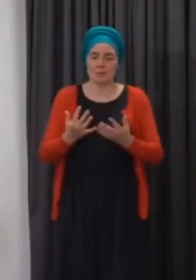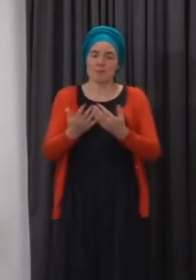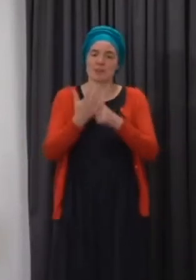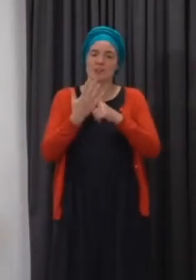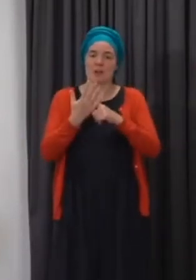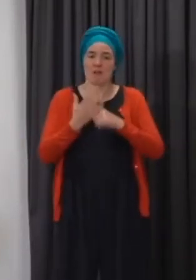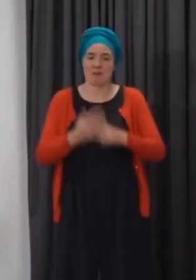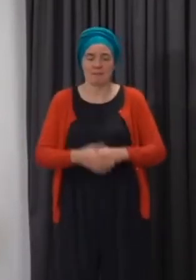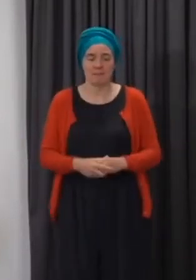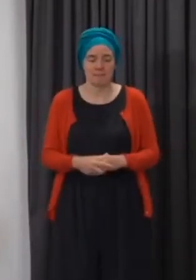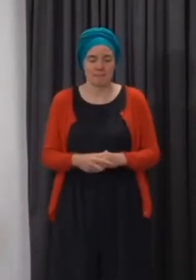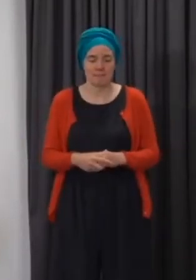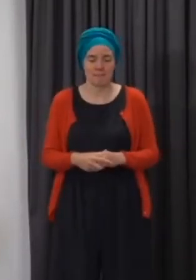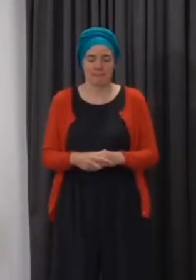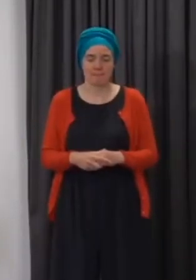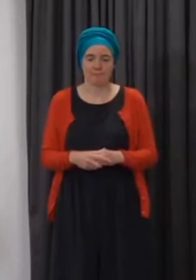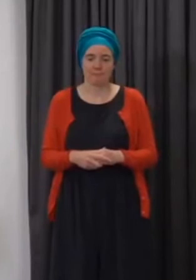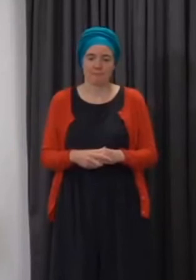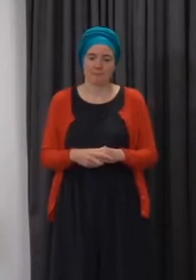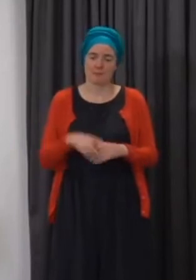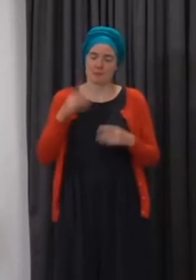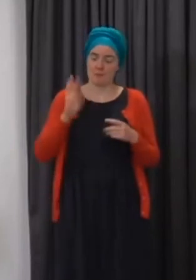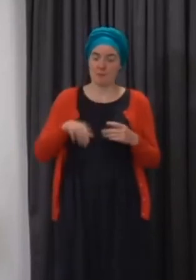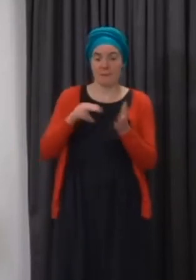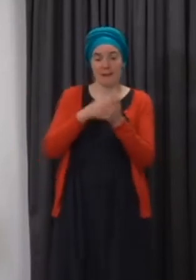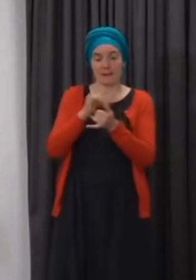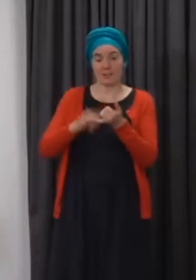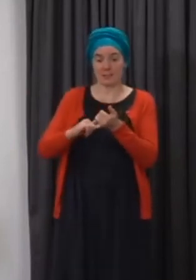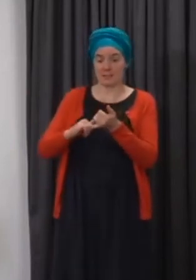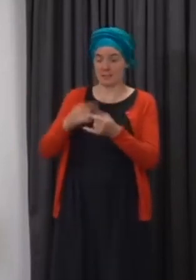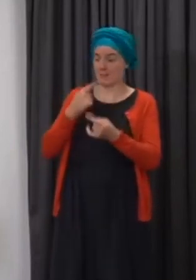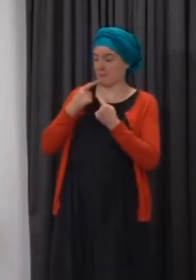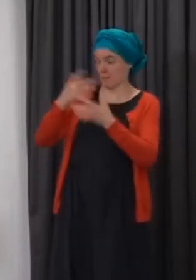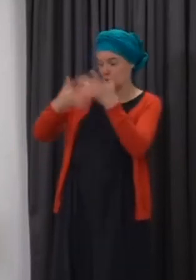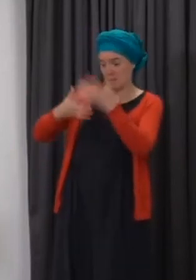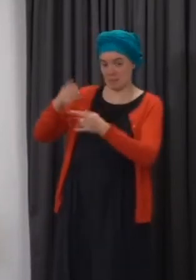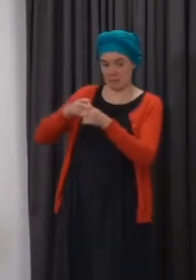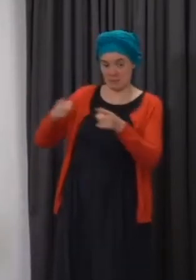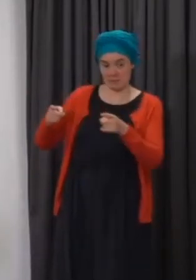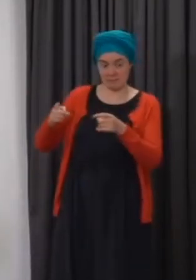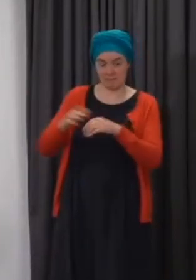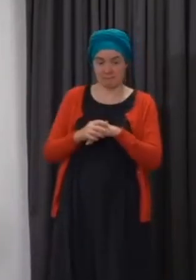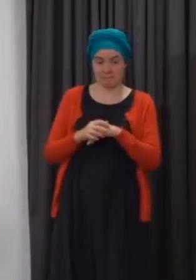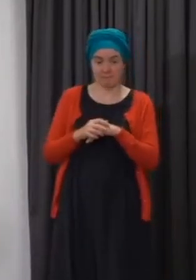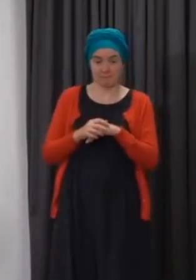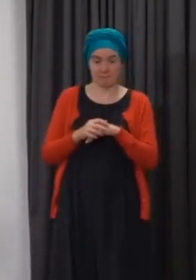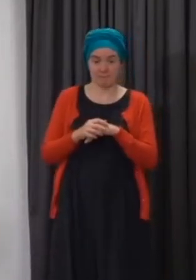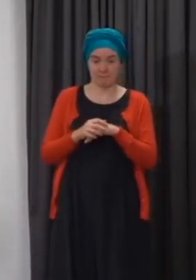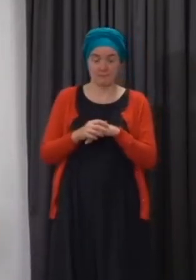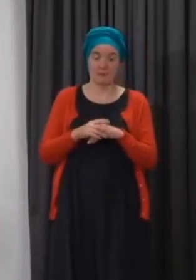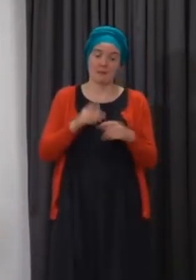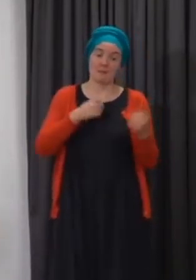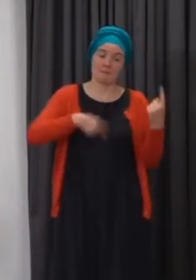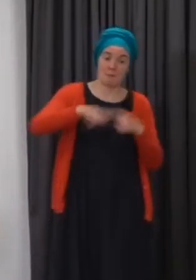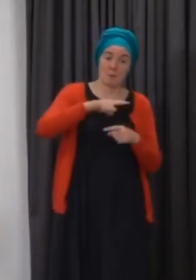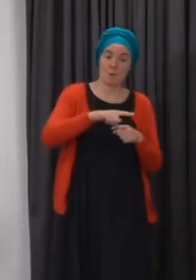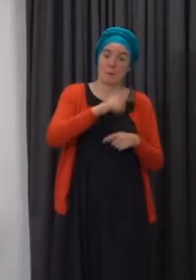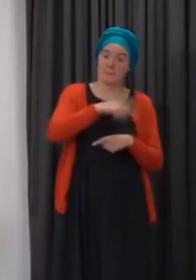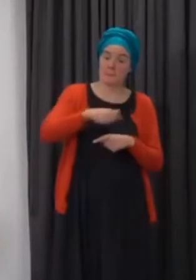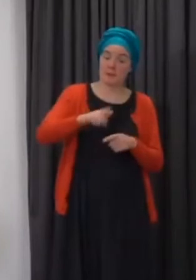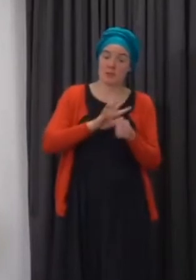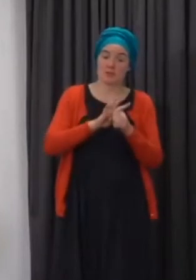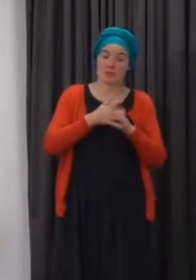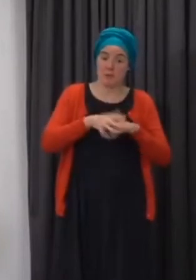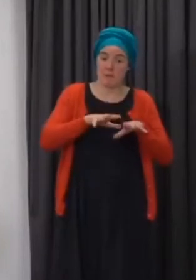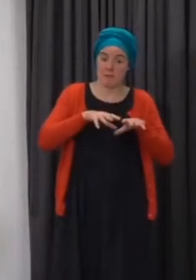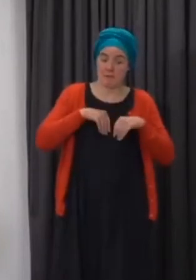units based on NHS operational data. Less than 10% of people admitted to hospital with coronavirus are